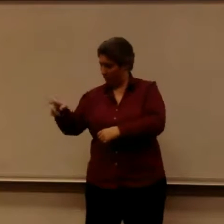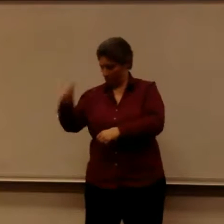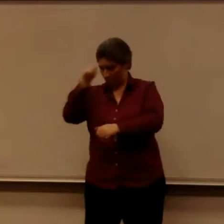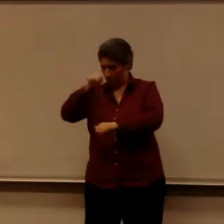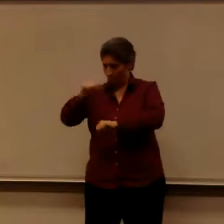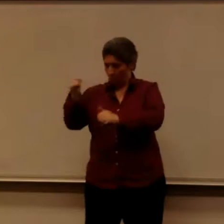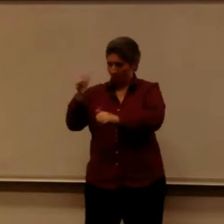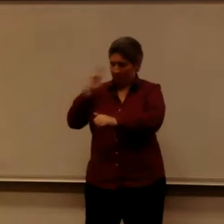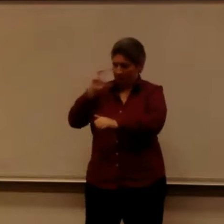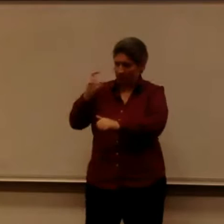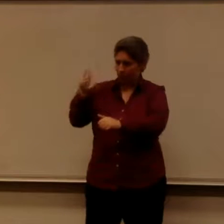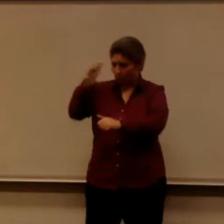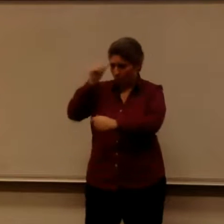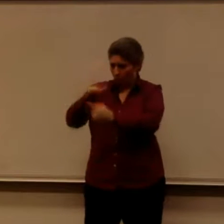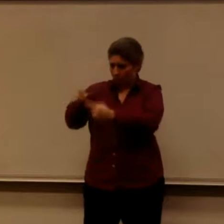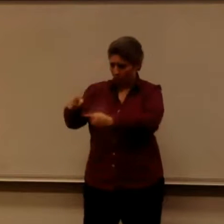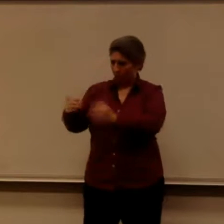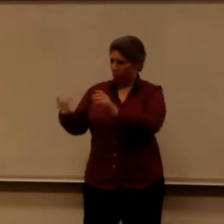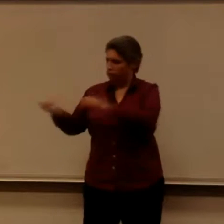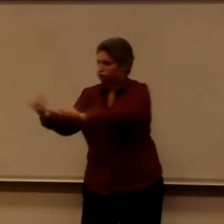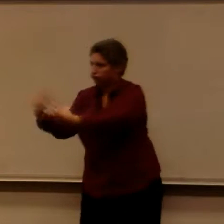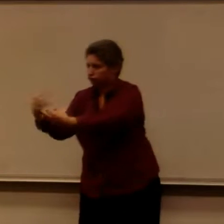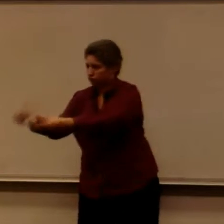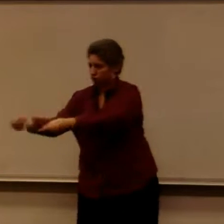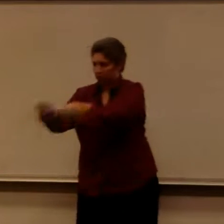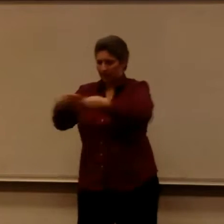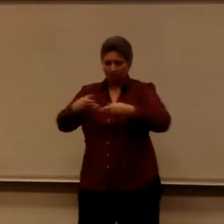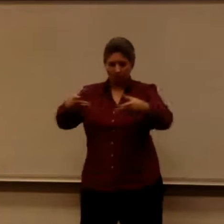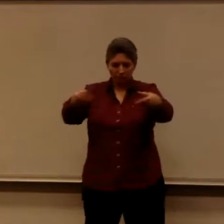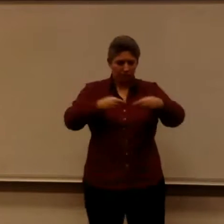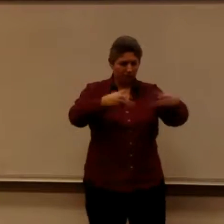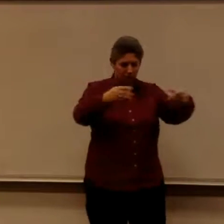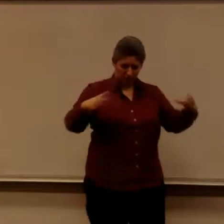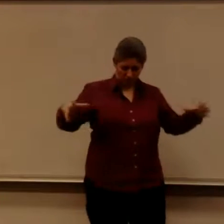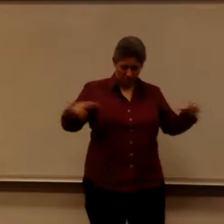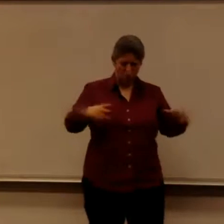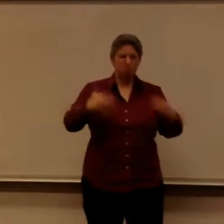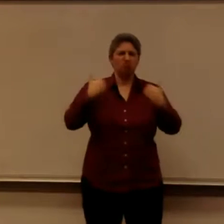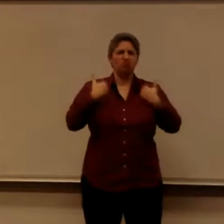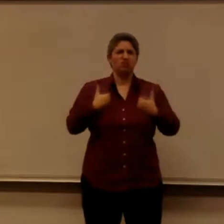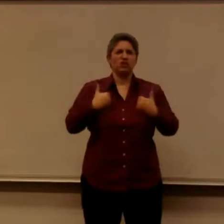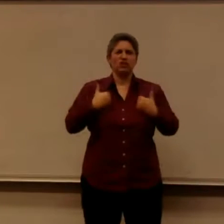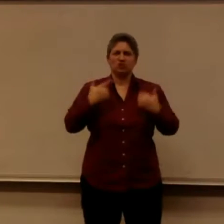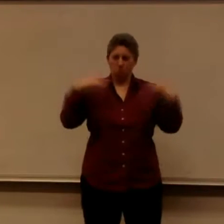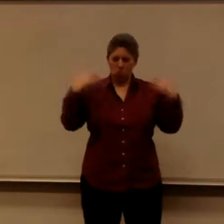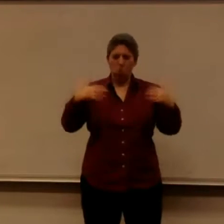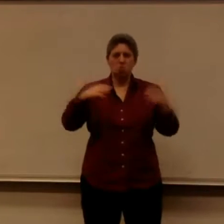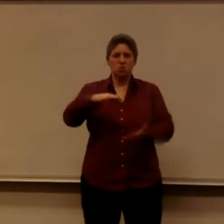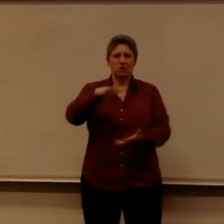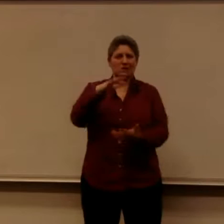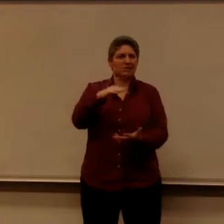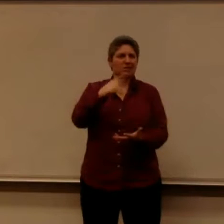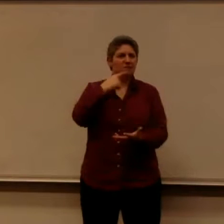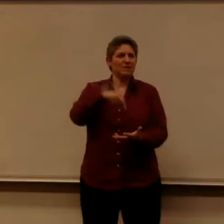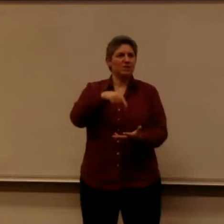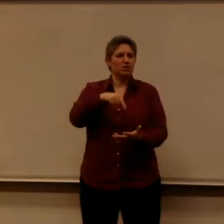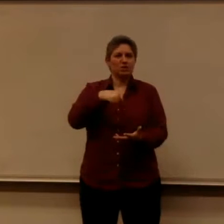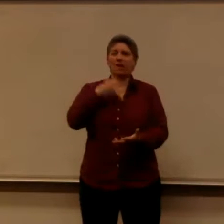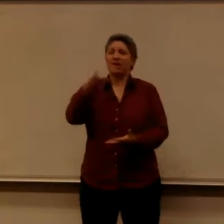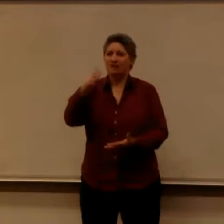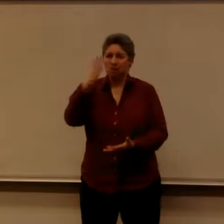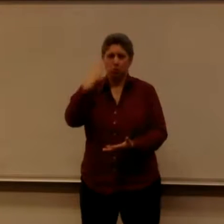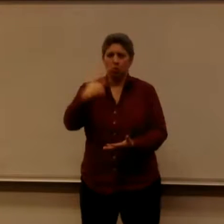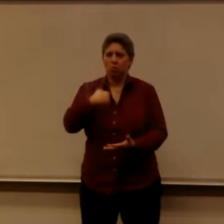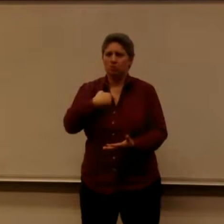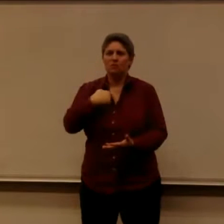person to speak to every deaf person in Scotland. So we'll speak to the local contacts who maybe represent Deaf Club or deaf groups, so that